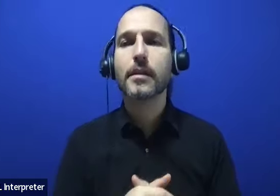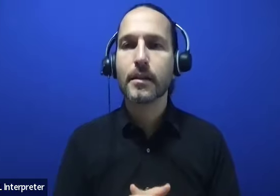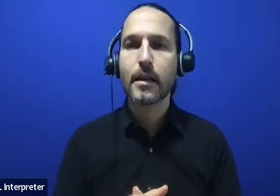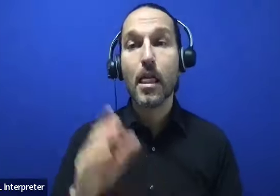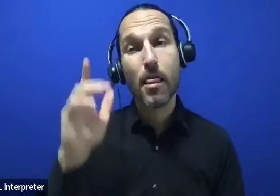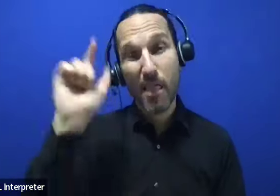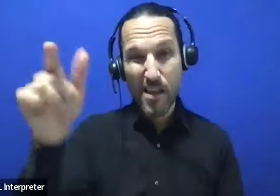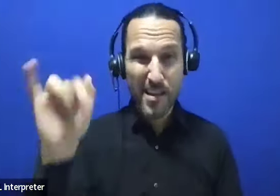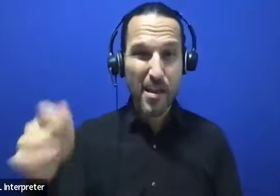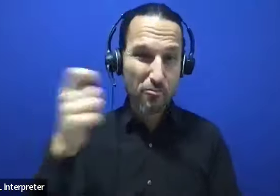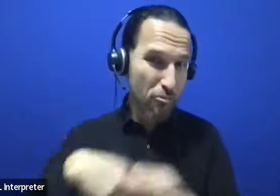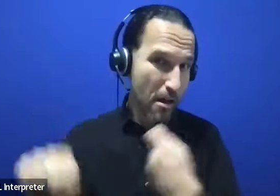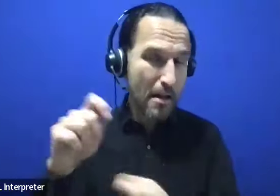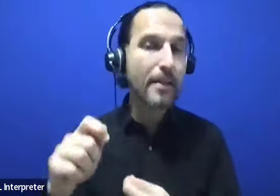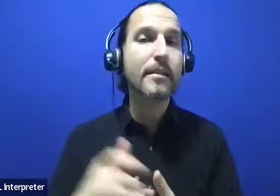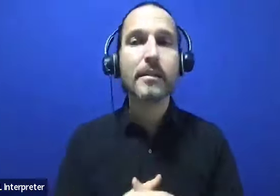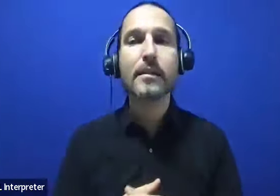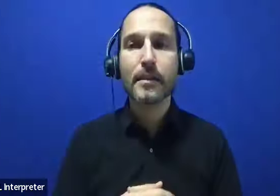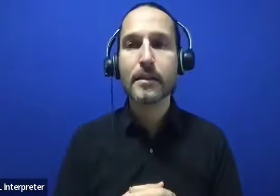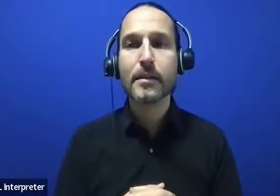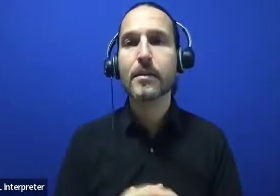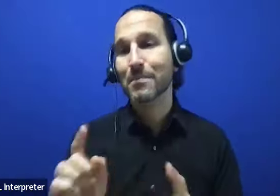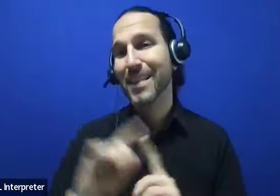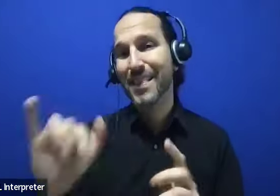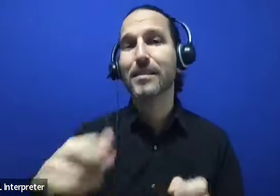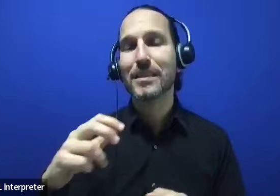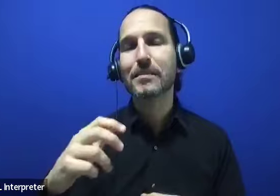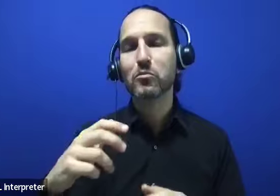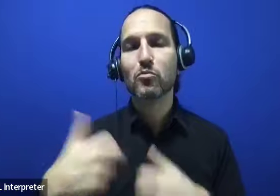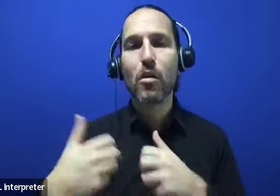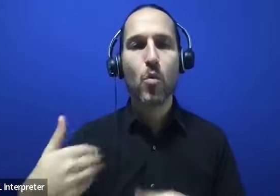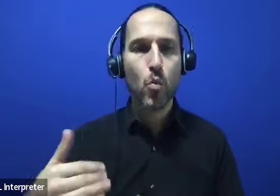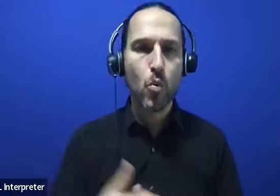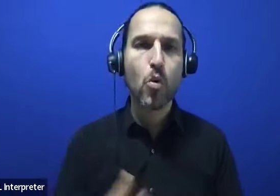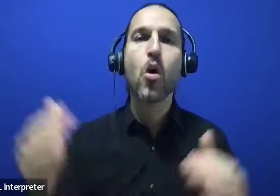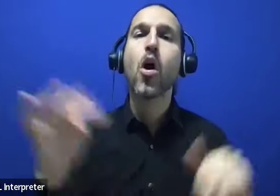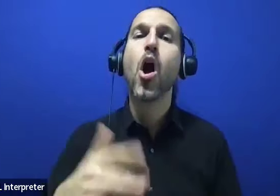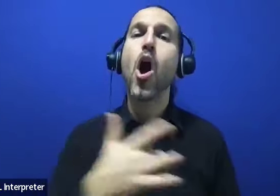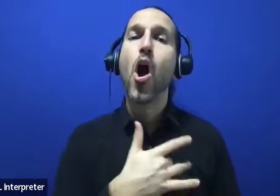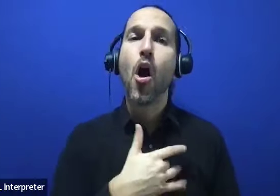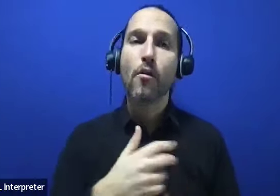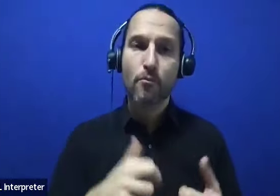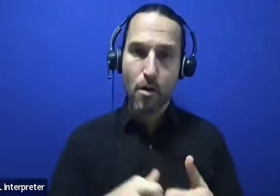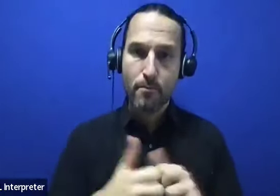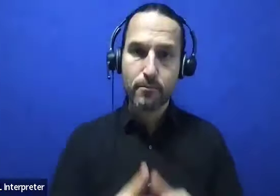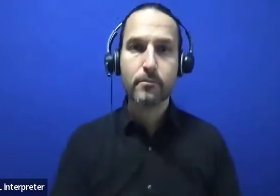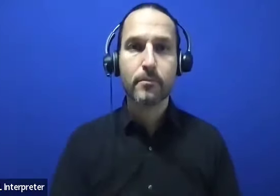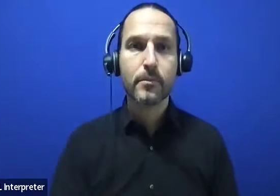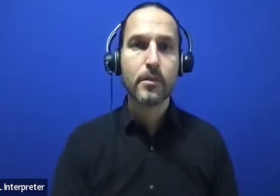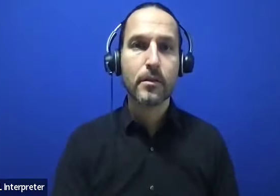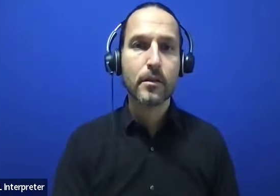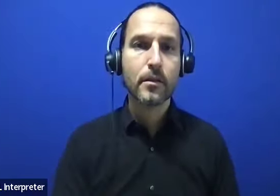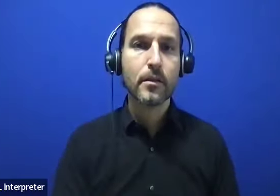be able to get rid of, but it is a problem. Heart defects.